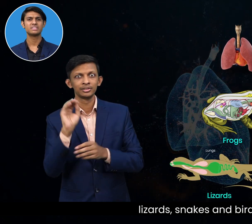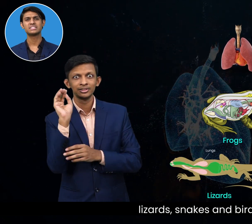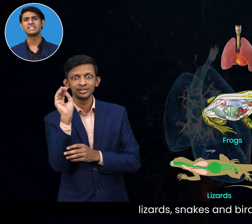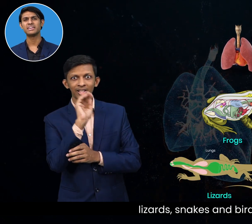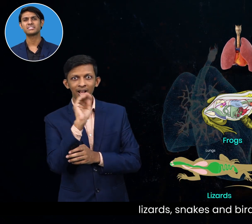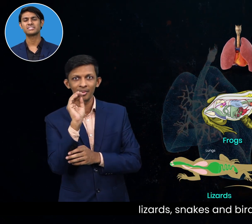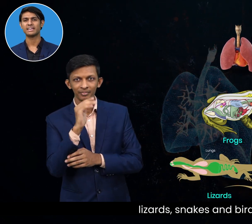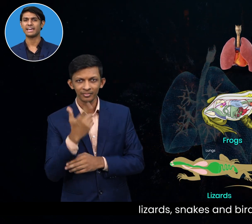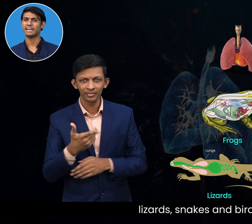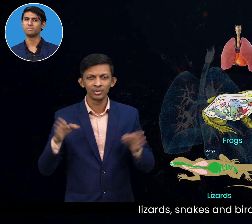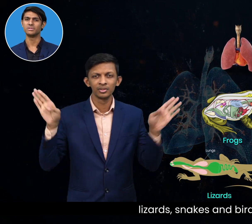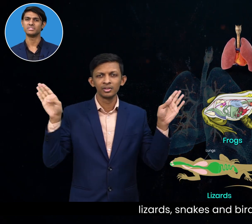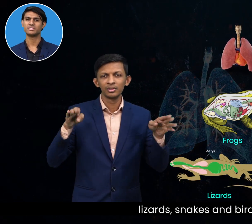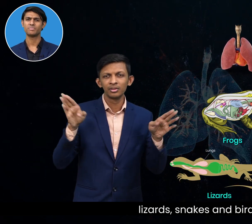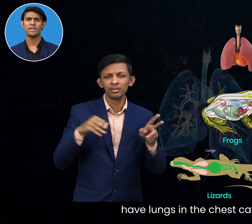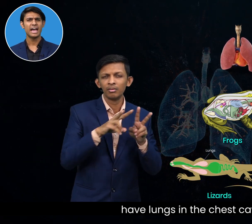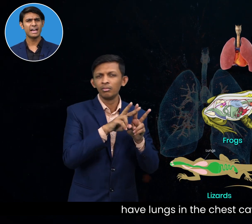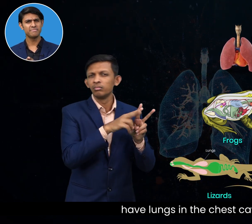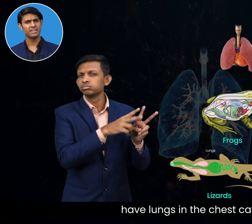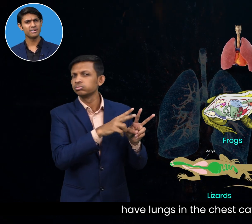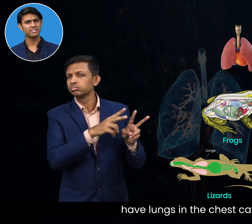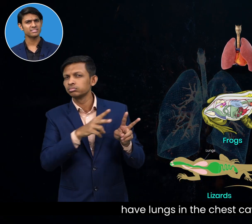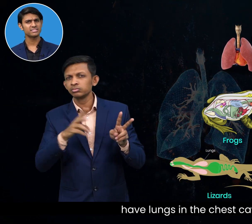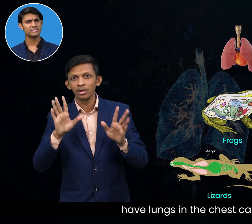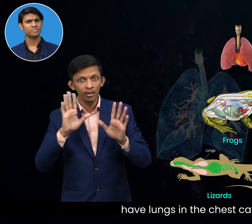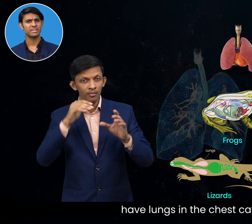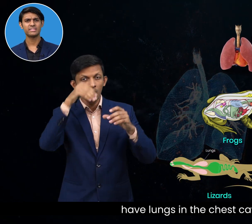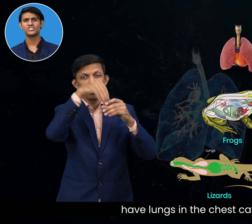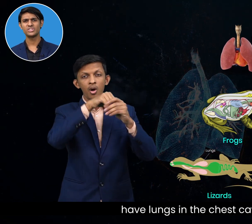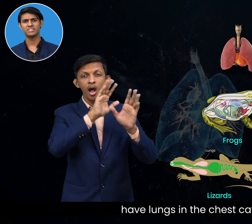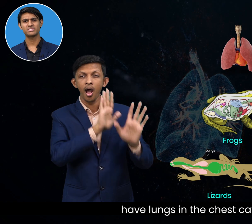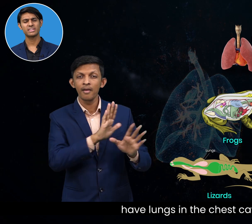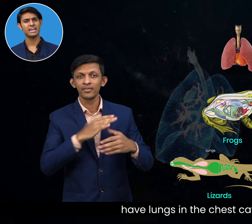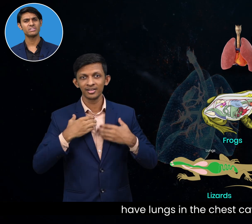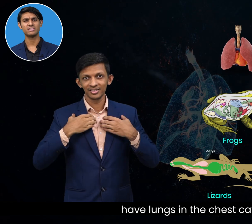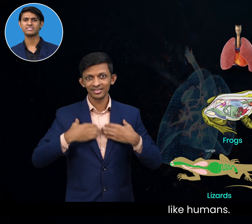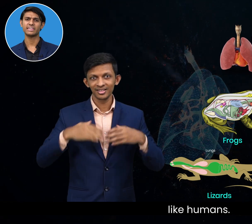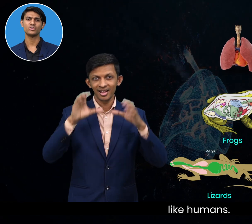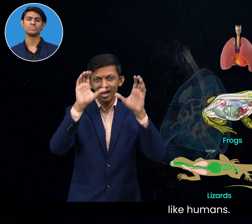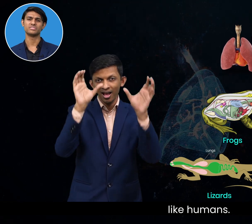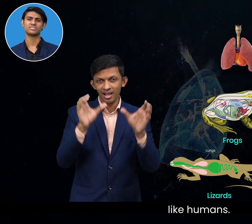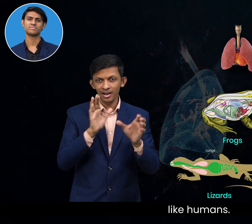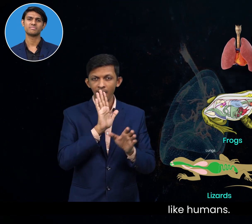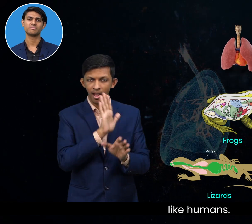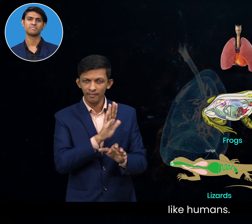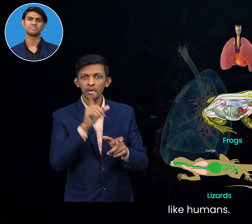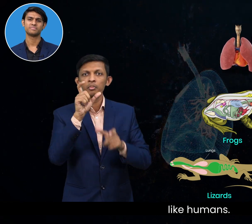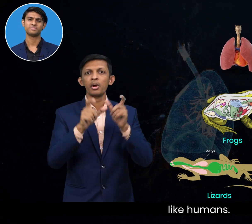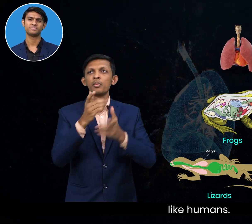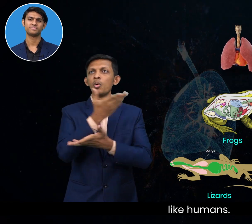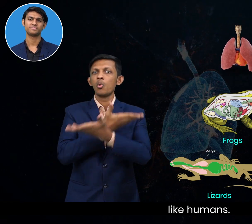lizards, snakes, and birds have lungs in their chest cavities like humans.